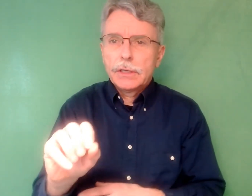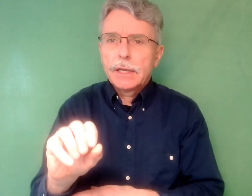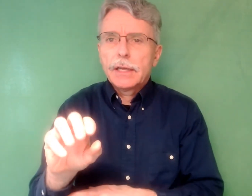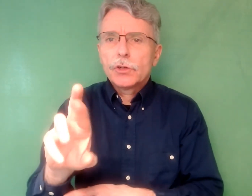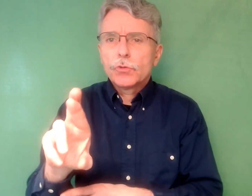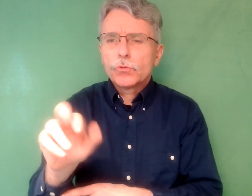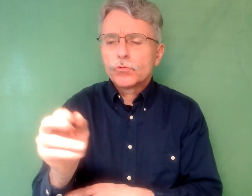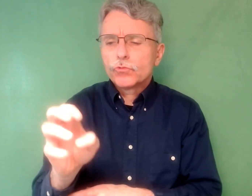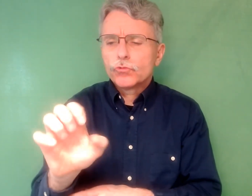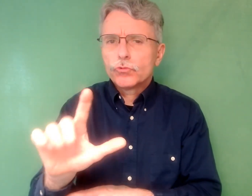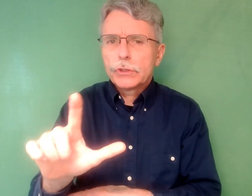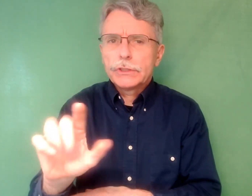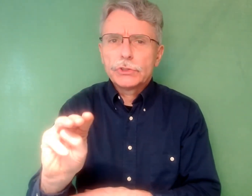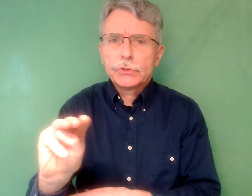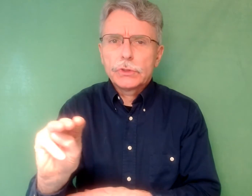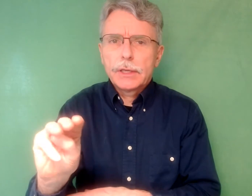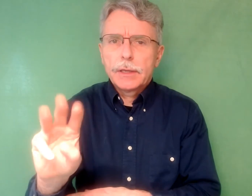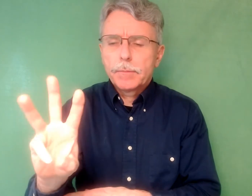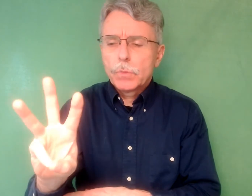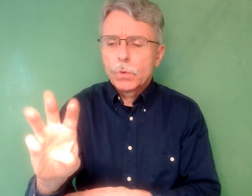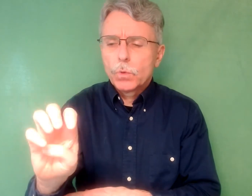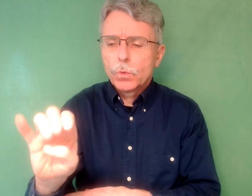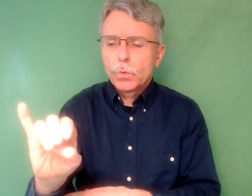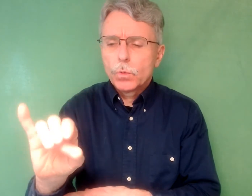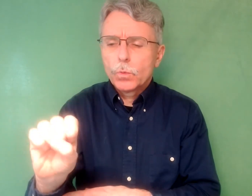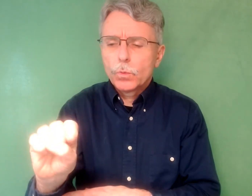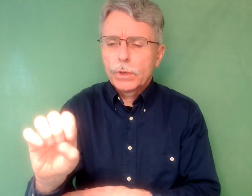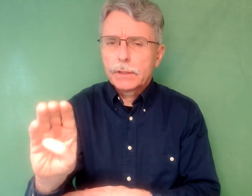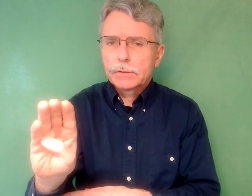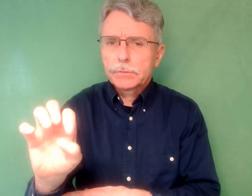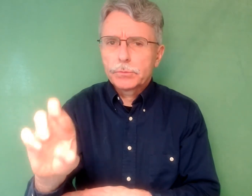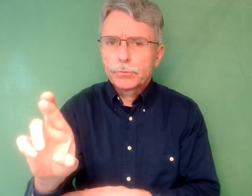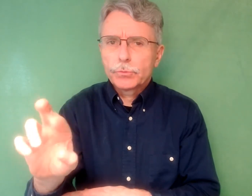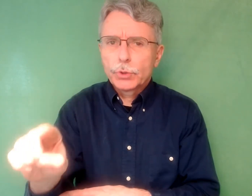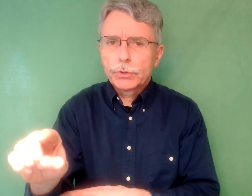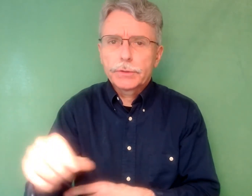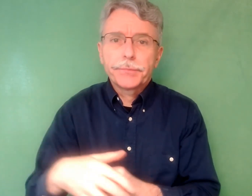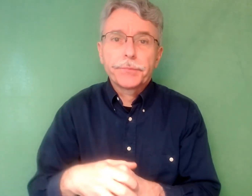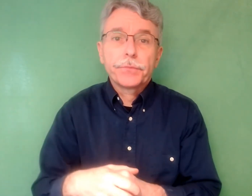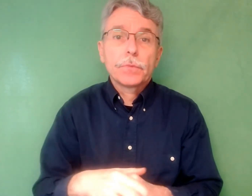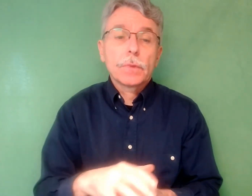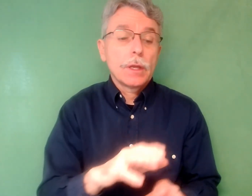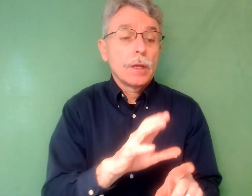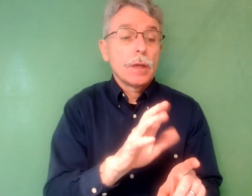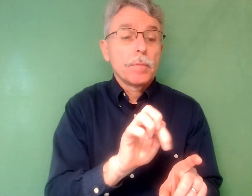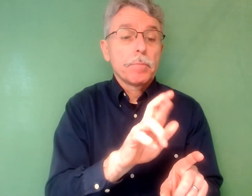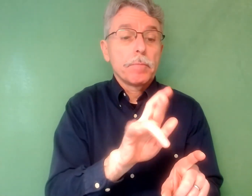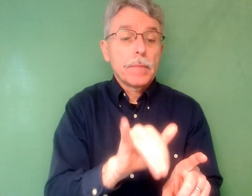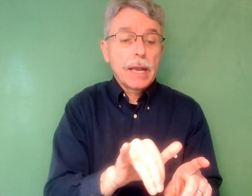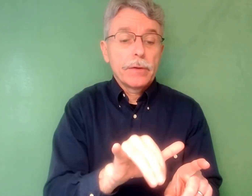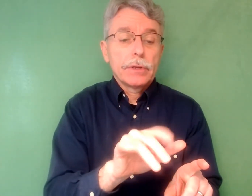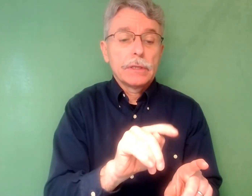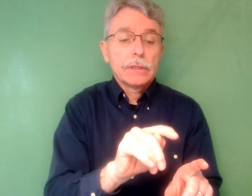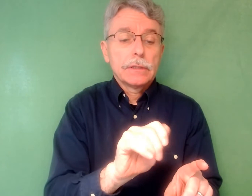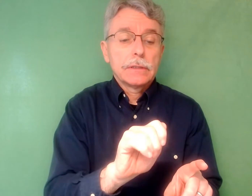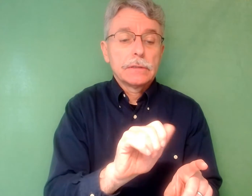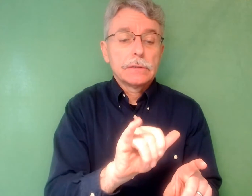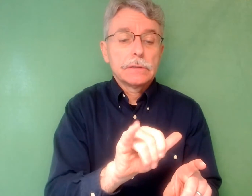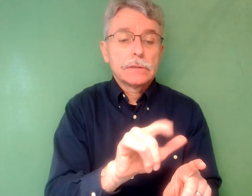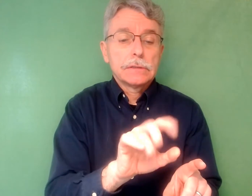requirements that protect against discrimination in the criminal justice system, the Americans with Disabilities Act, and Section 504